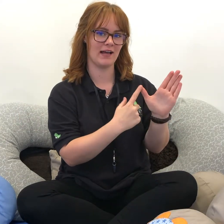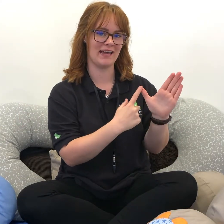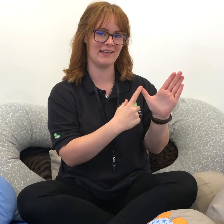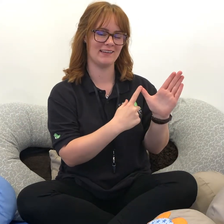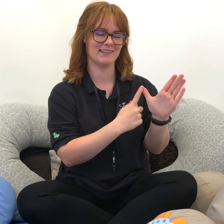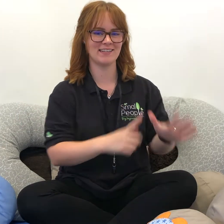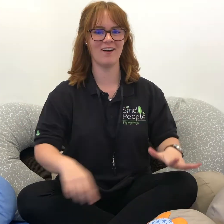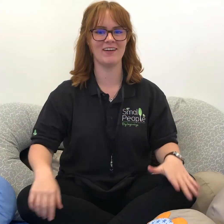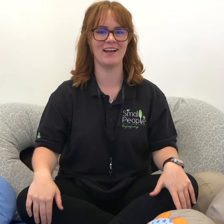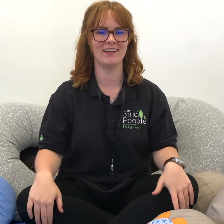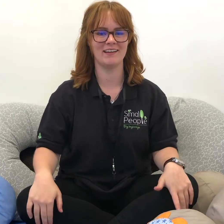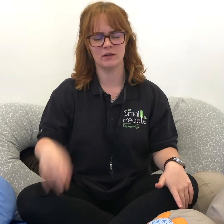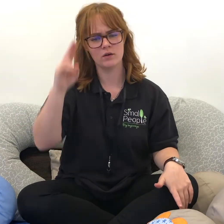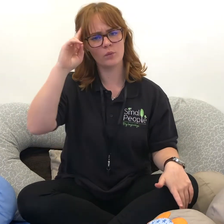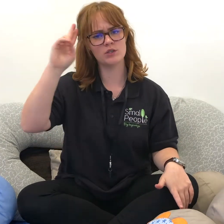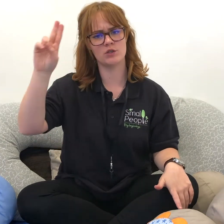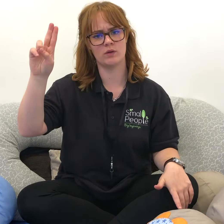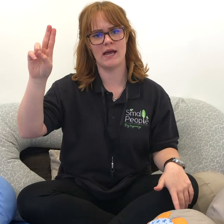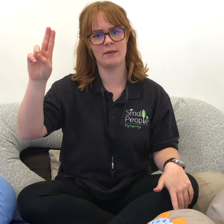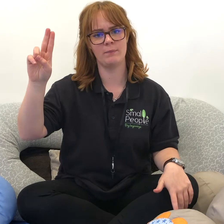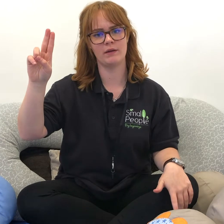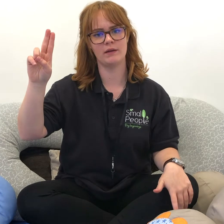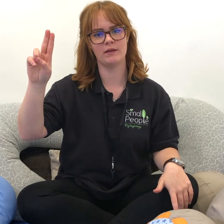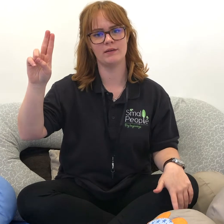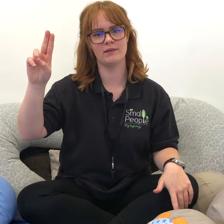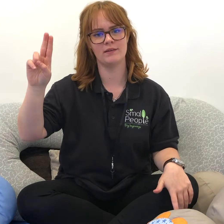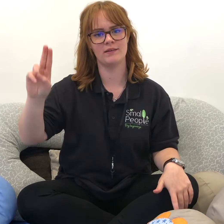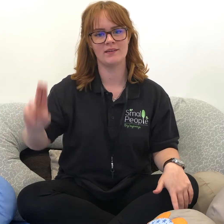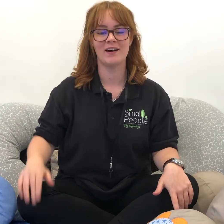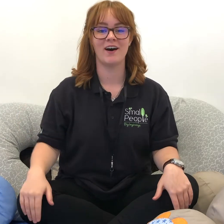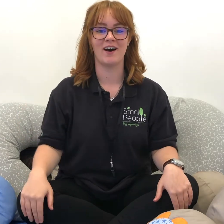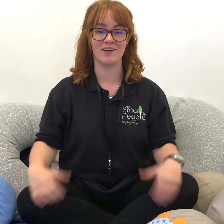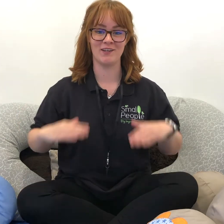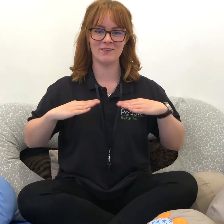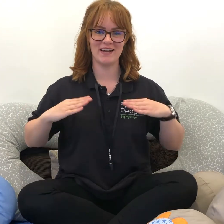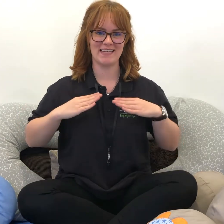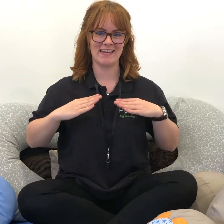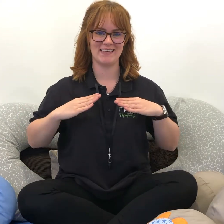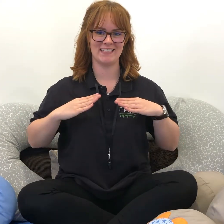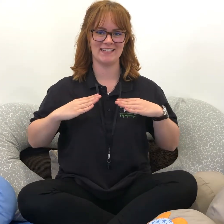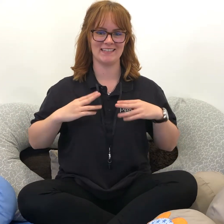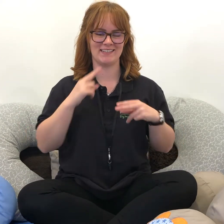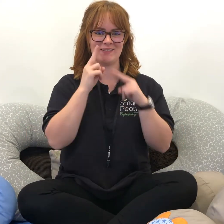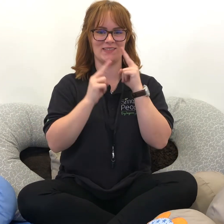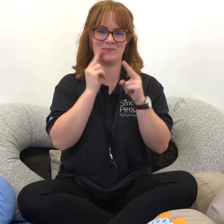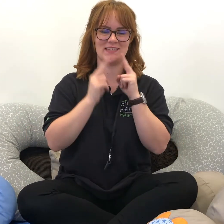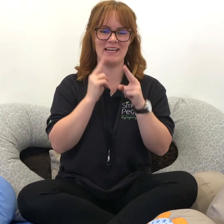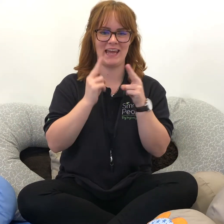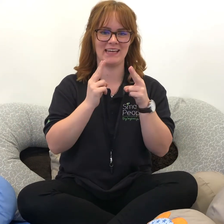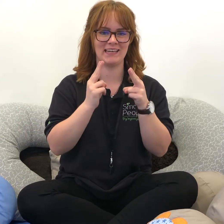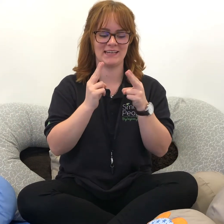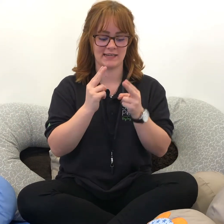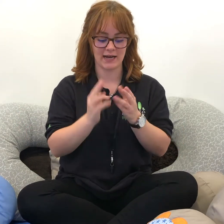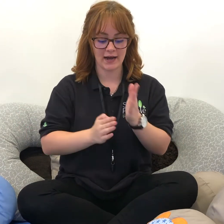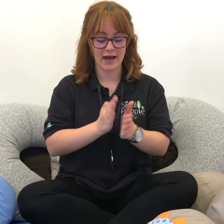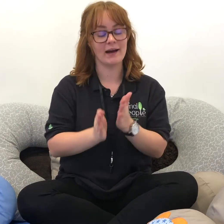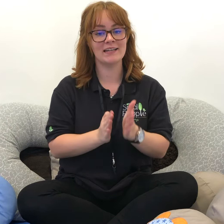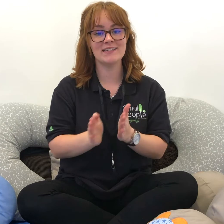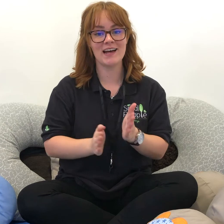T-A-R-A, Tara. What's your name? Are you ready to do some singing and